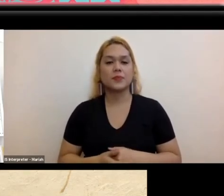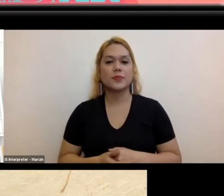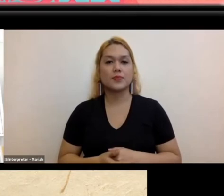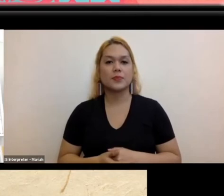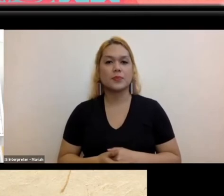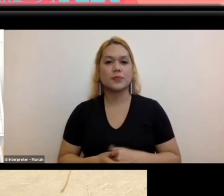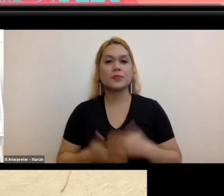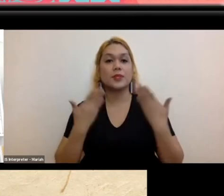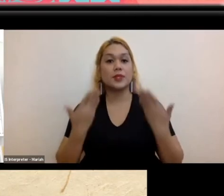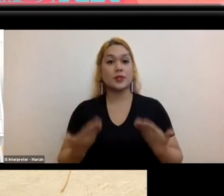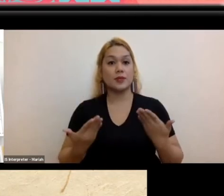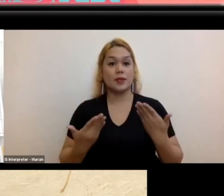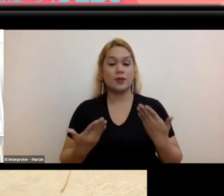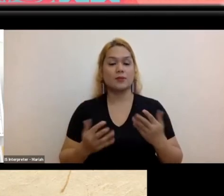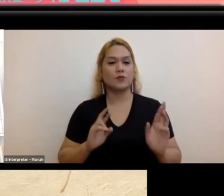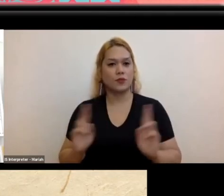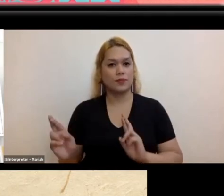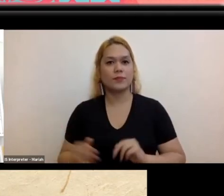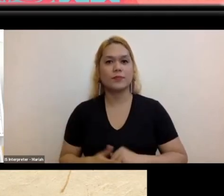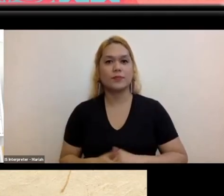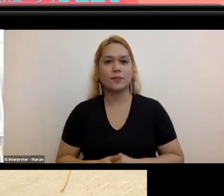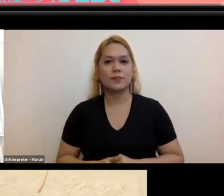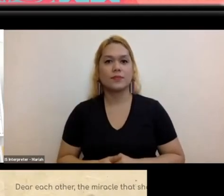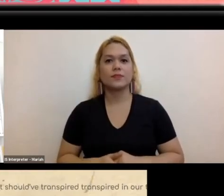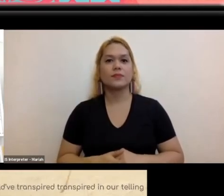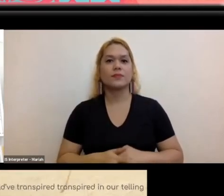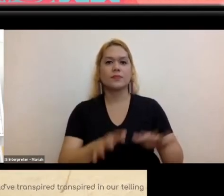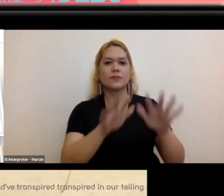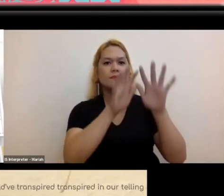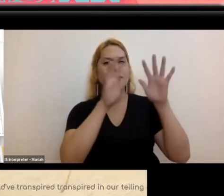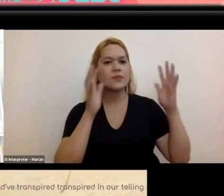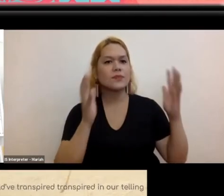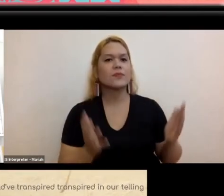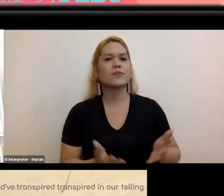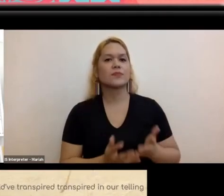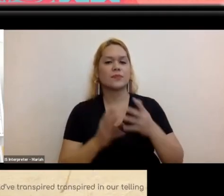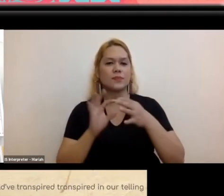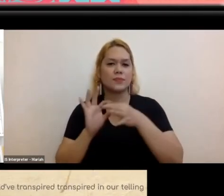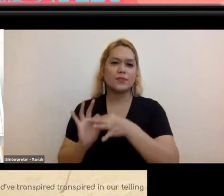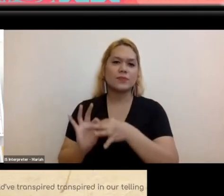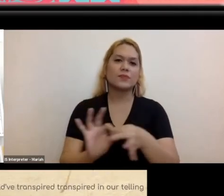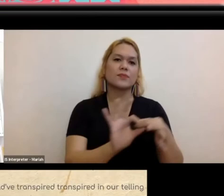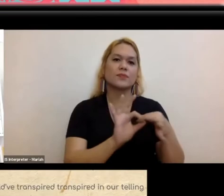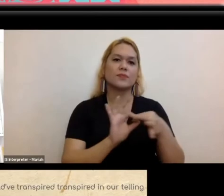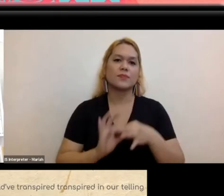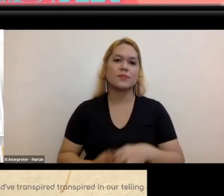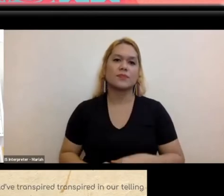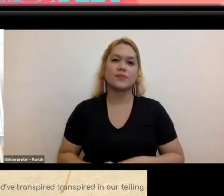Occluded world. Dear each other, the miracle that should have